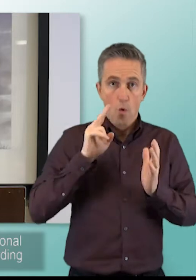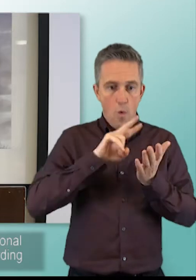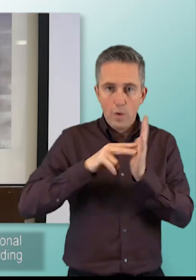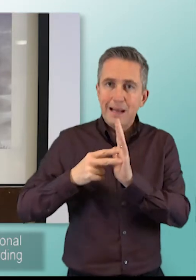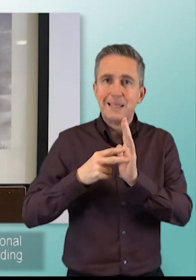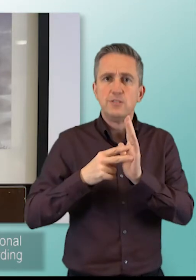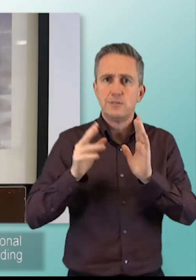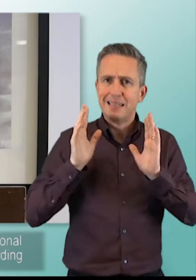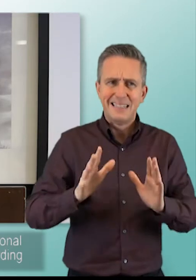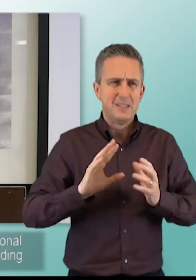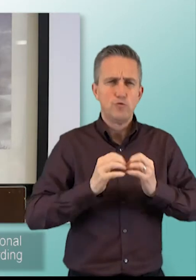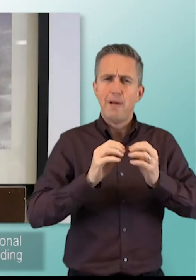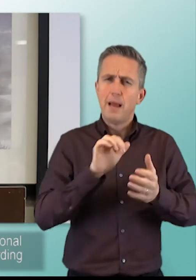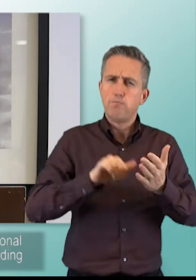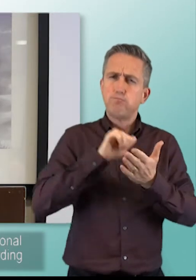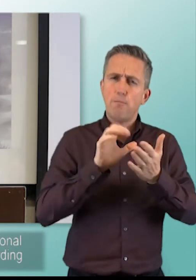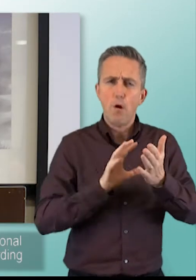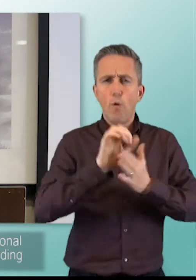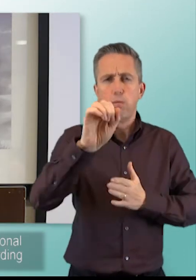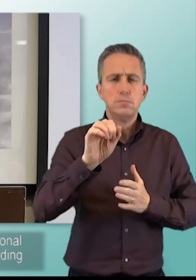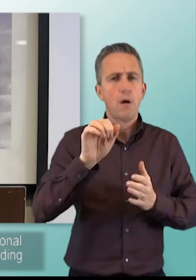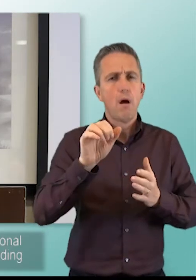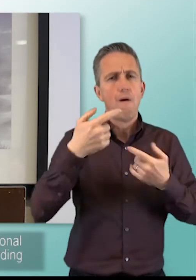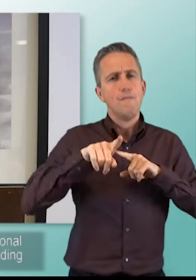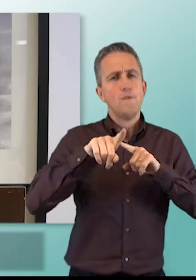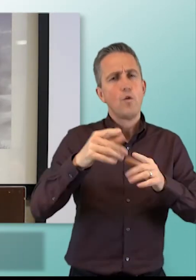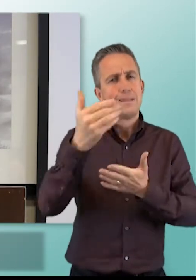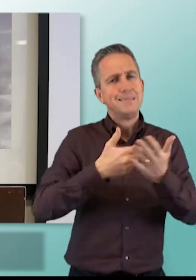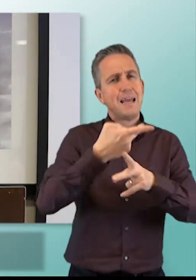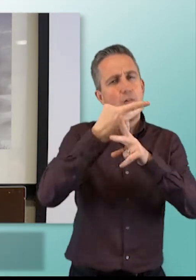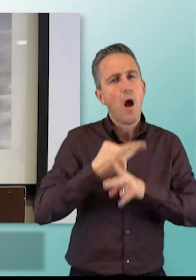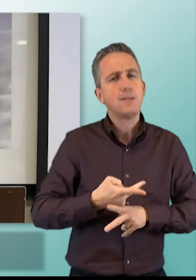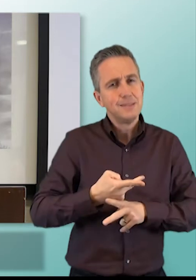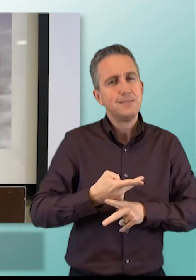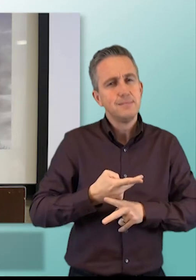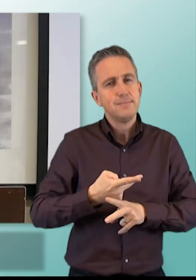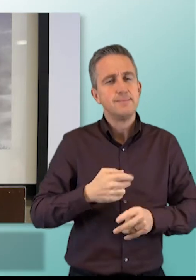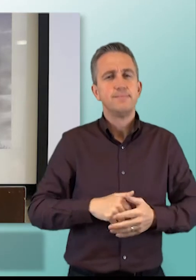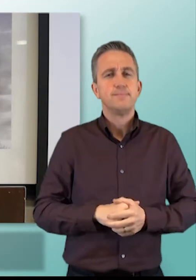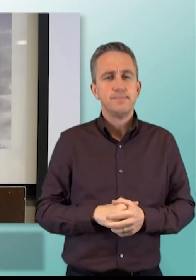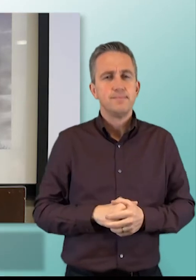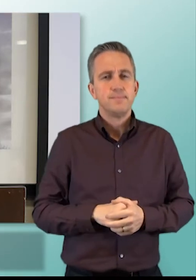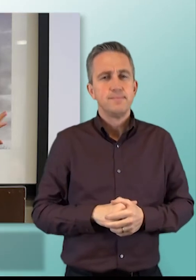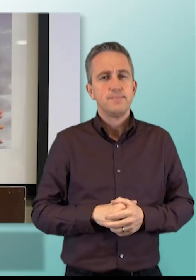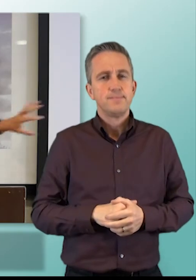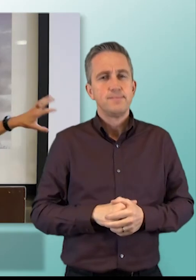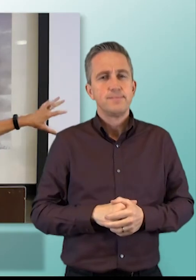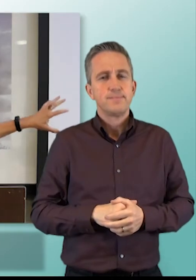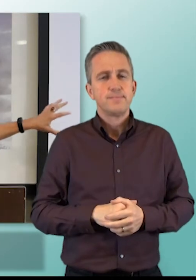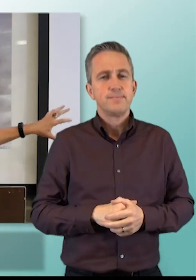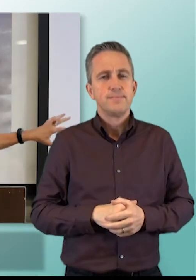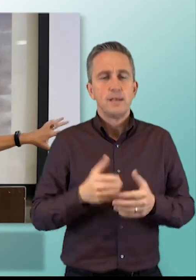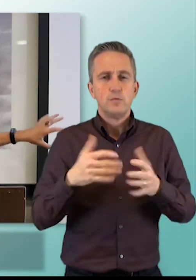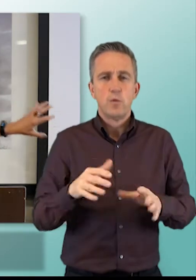an organisational culture that really works to make sure that safeguarding is working appropriately in your organisation. So